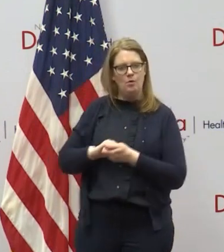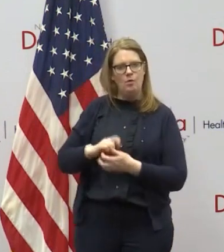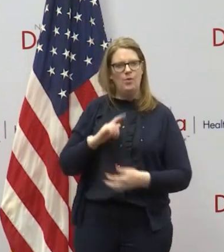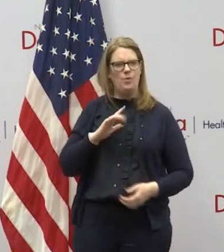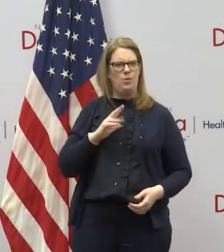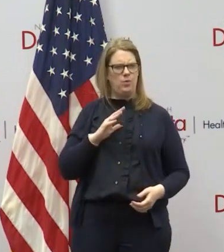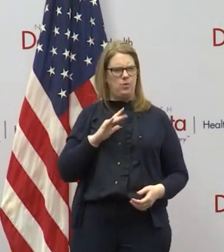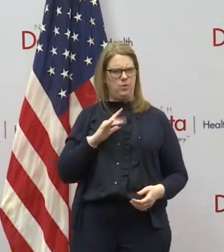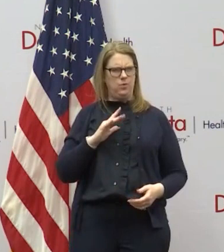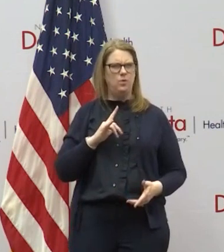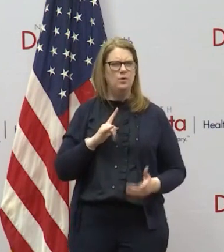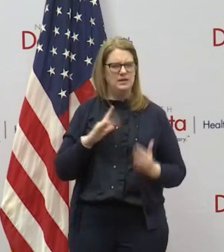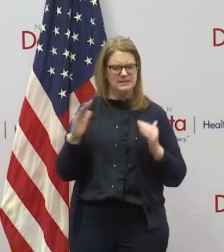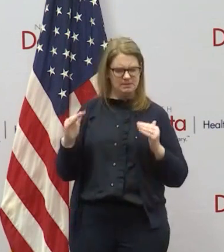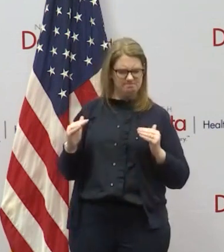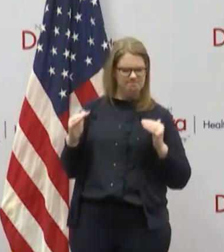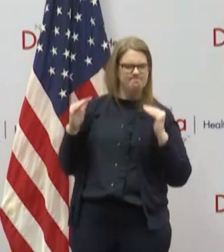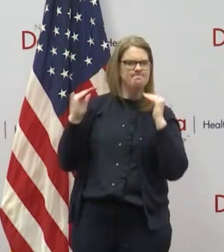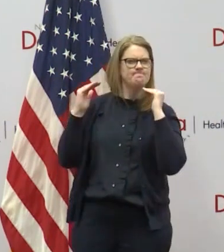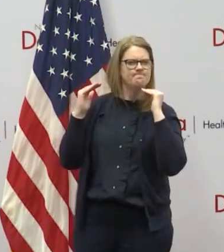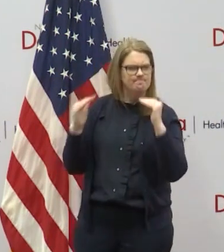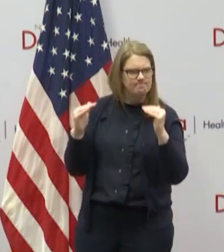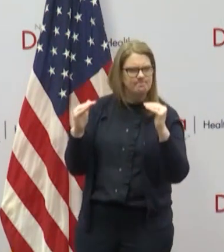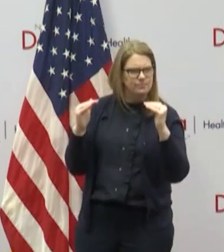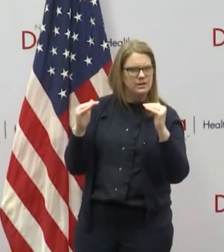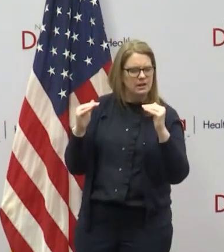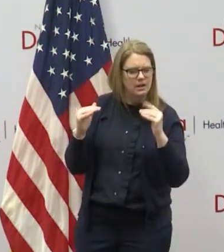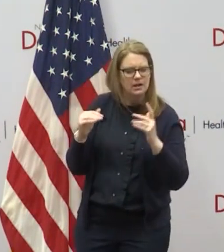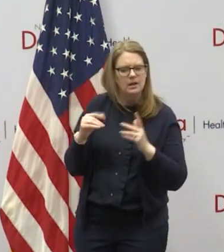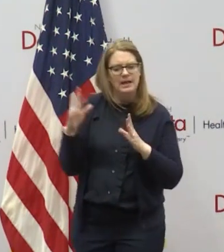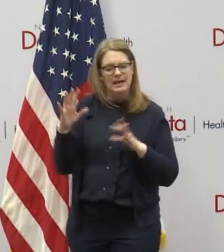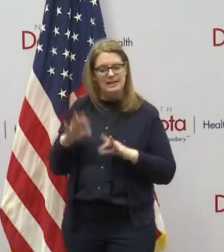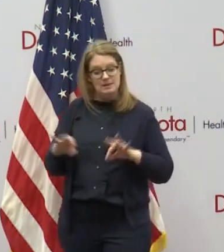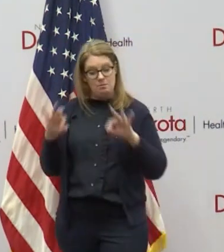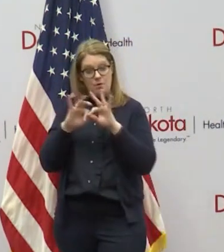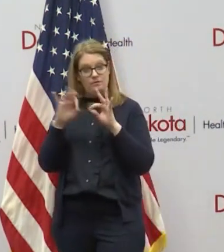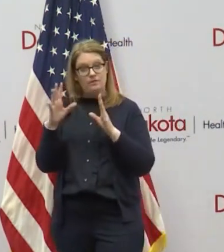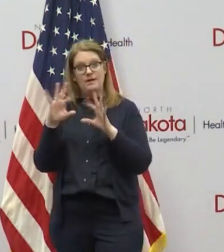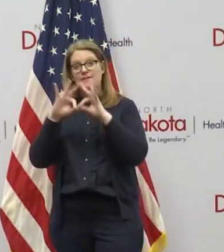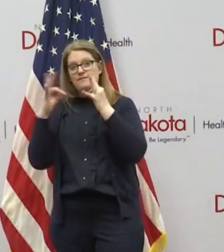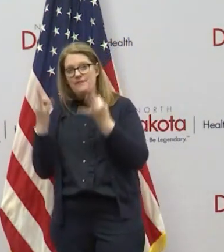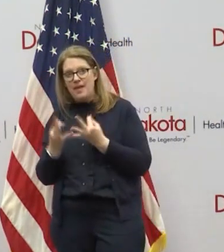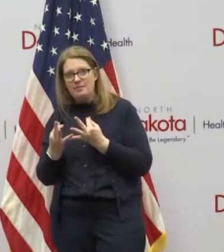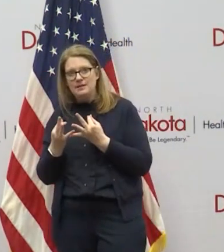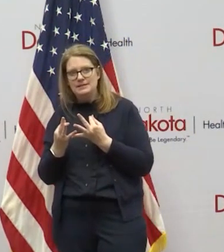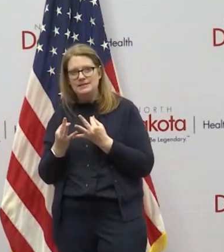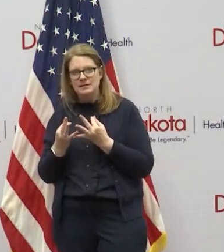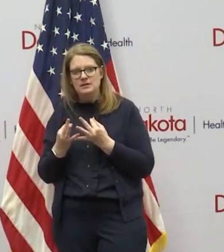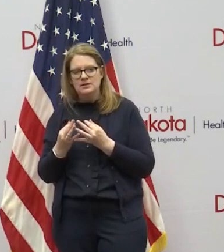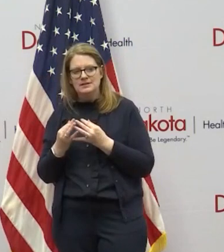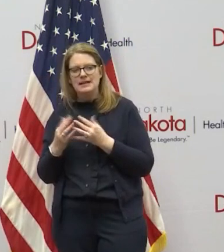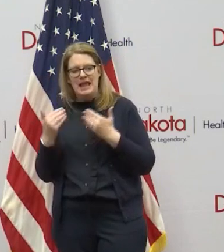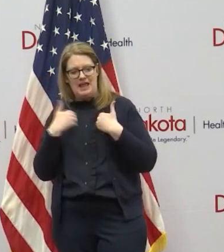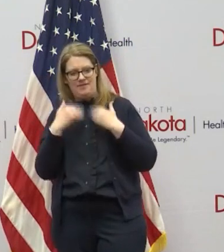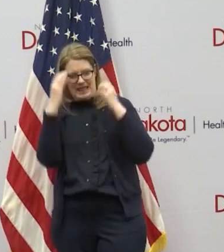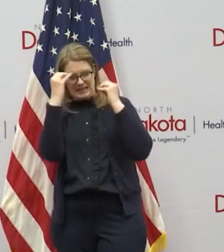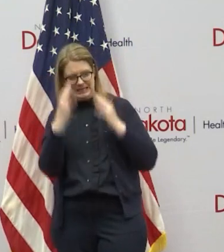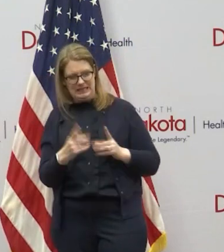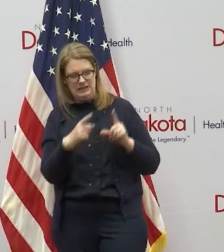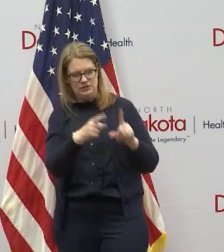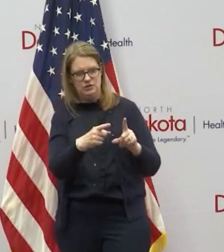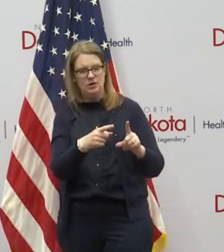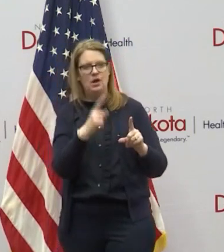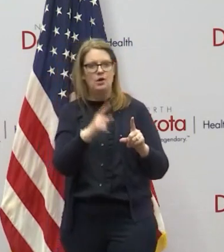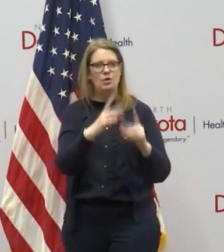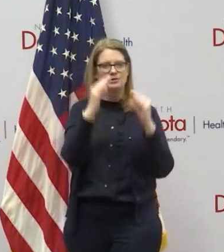strengthened and amplified on how important it is for our families to have that teacher in their life, and how important it is for